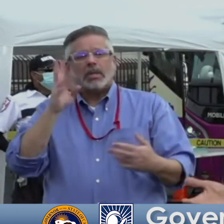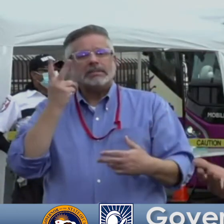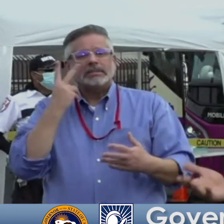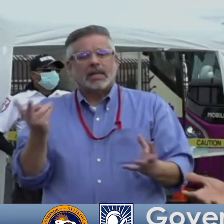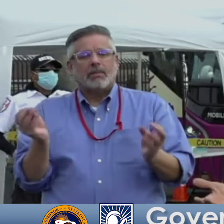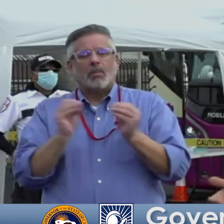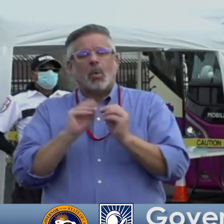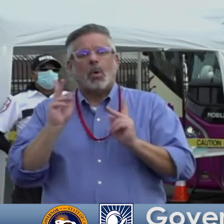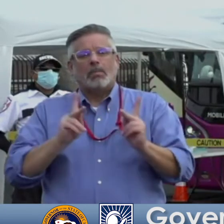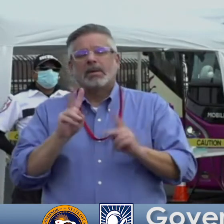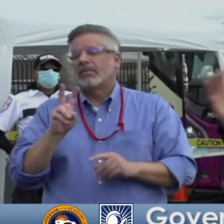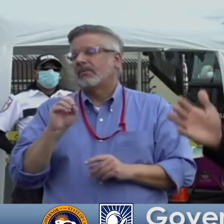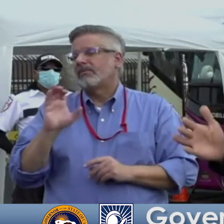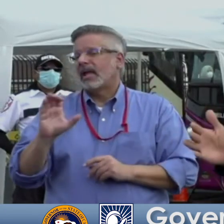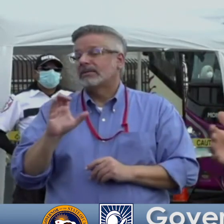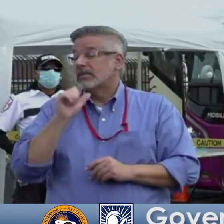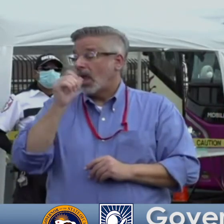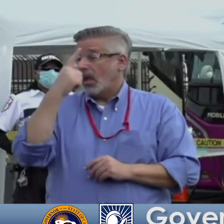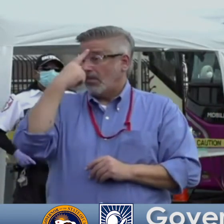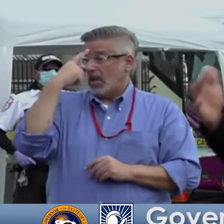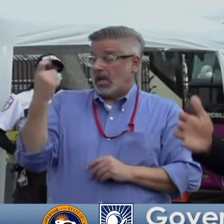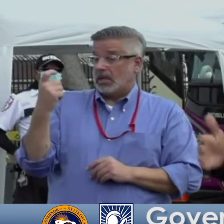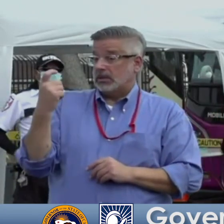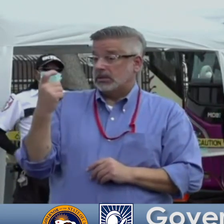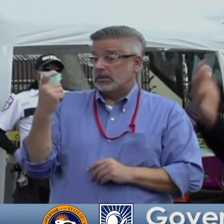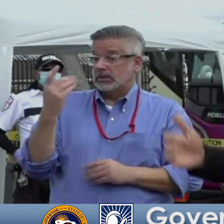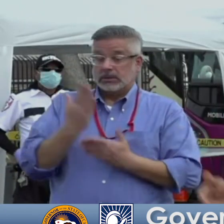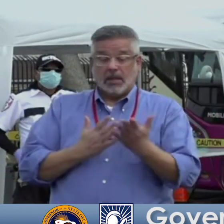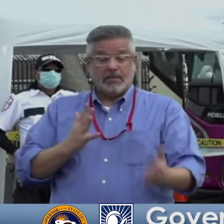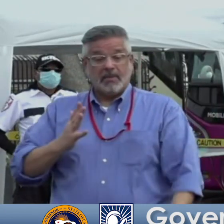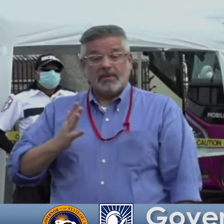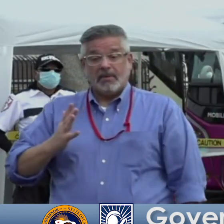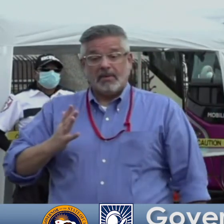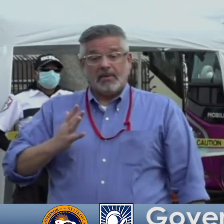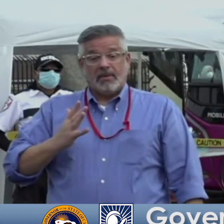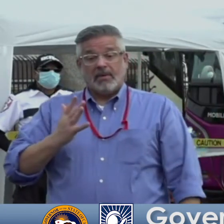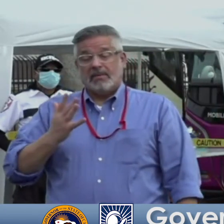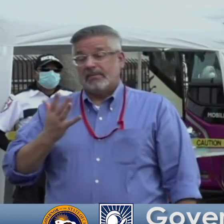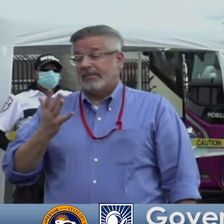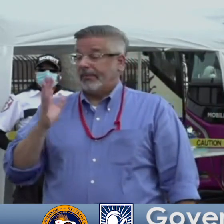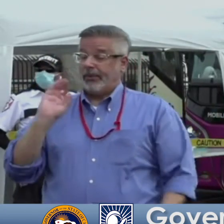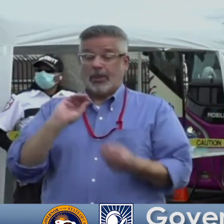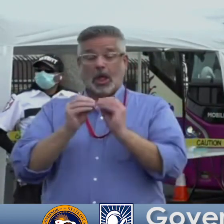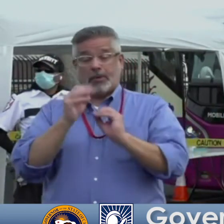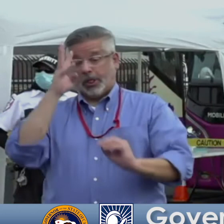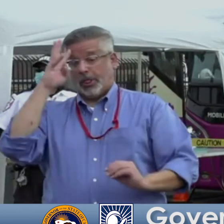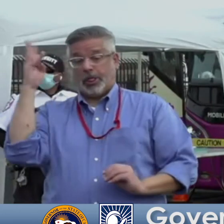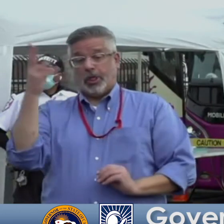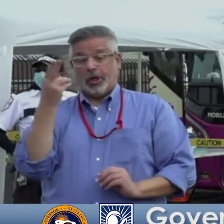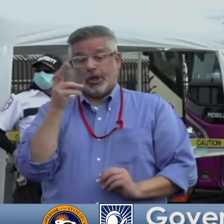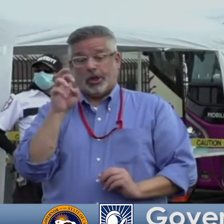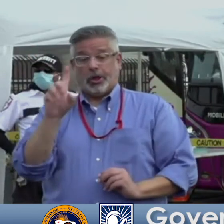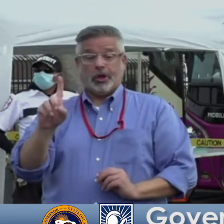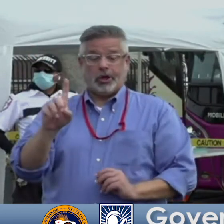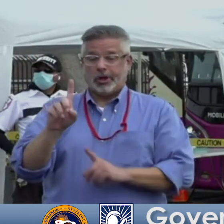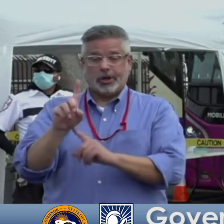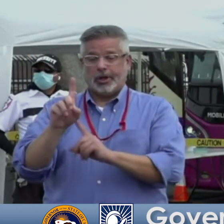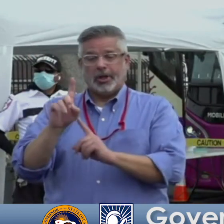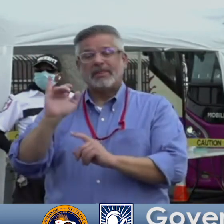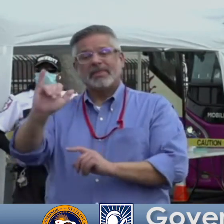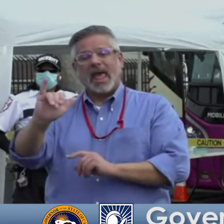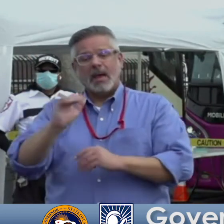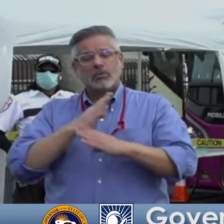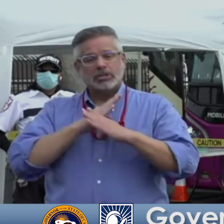more people vaccinated, not because there's some fancy number about herd immunity, but that individual protection is meaningful.